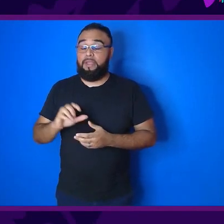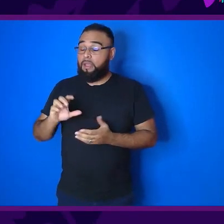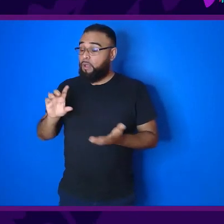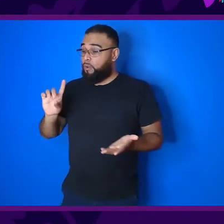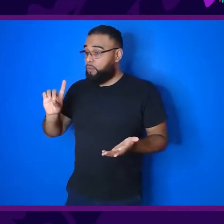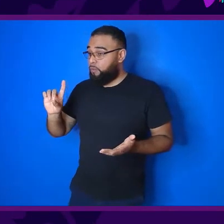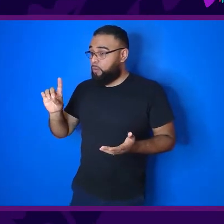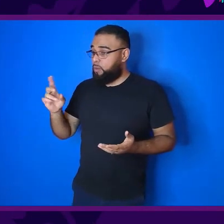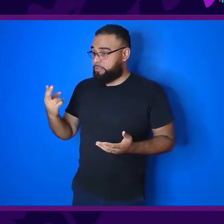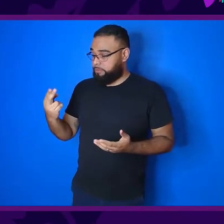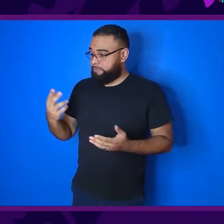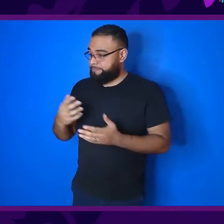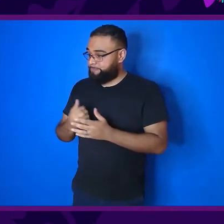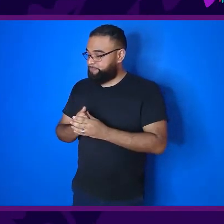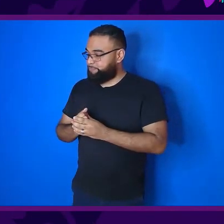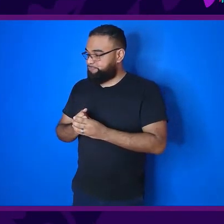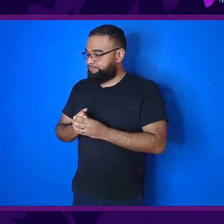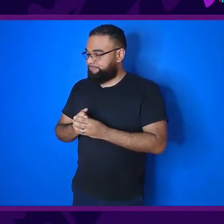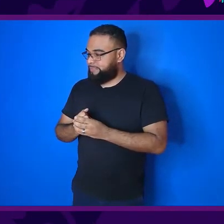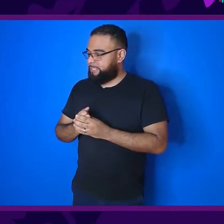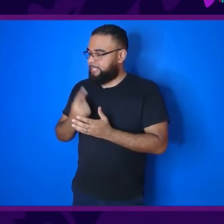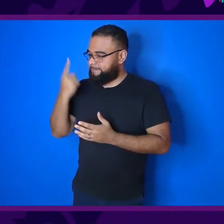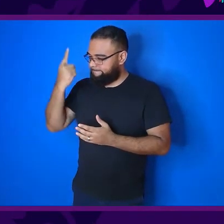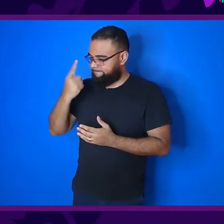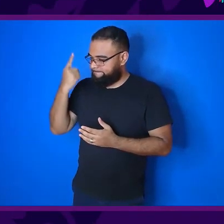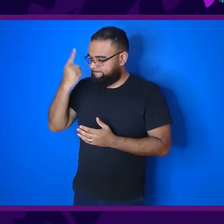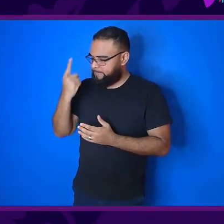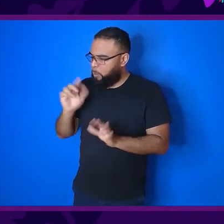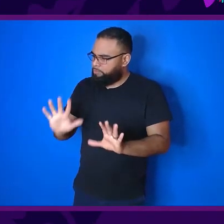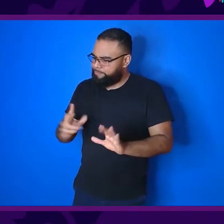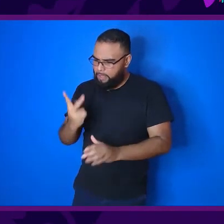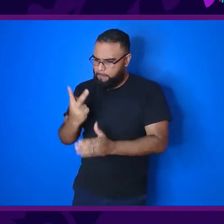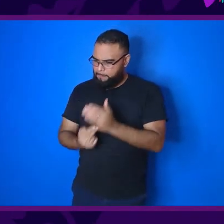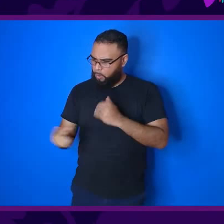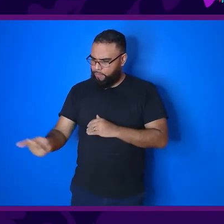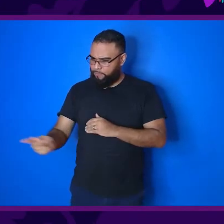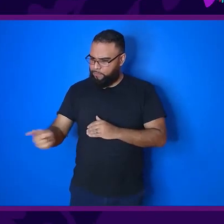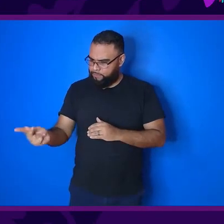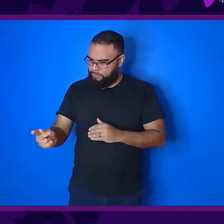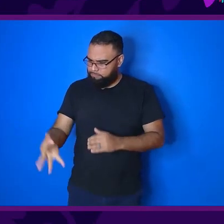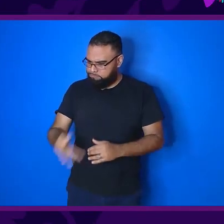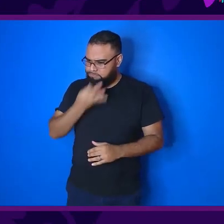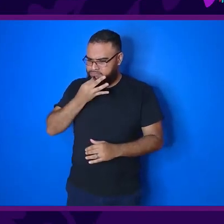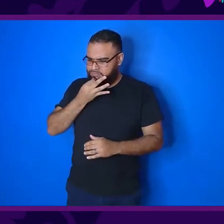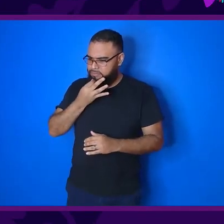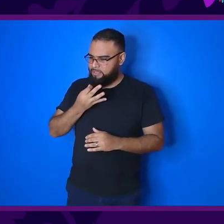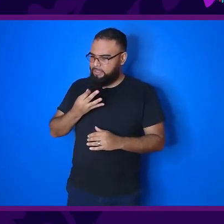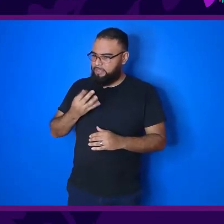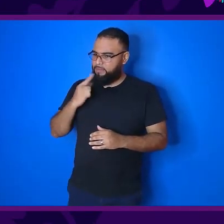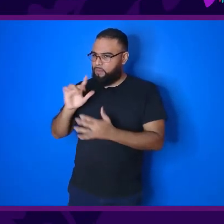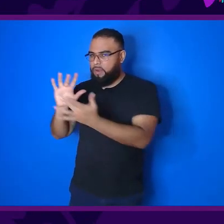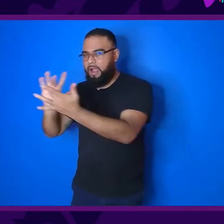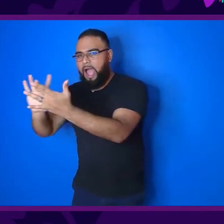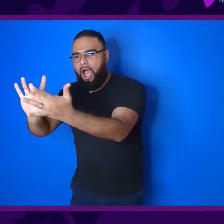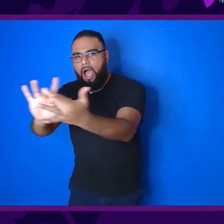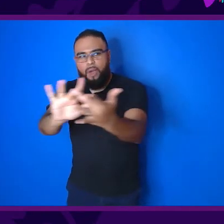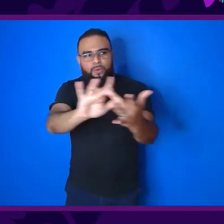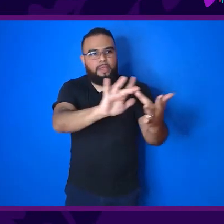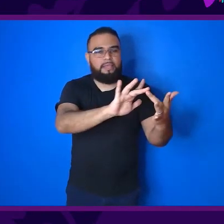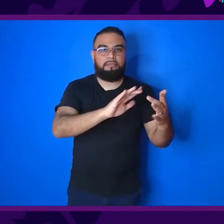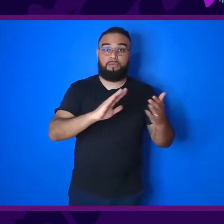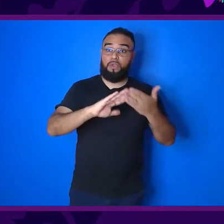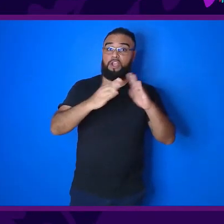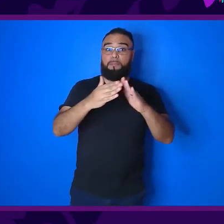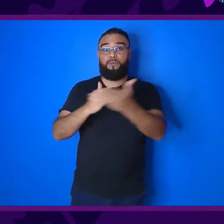is both of you actually are so good at actually doing the outreach to the community, to the actual people, to